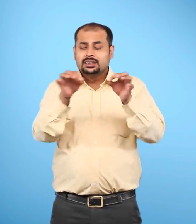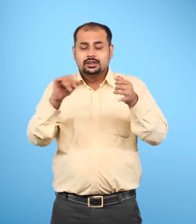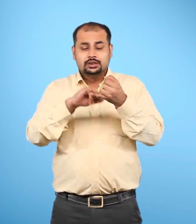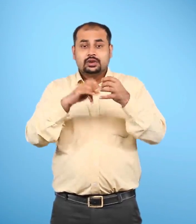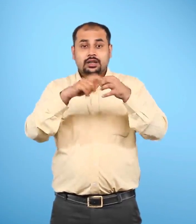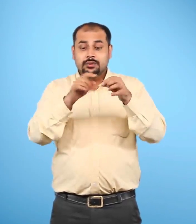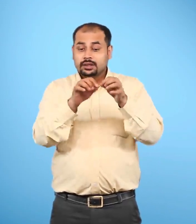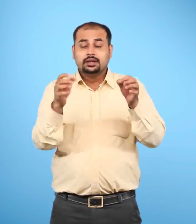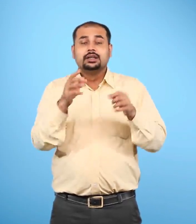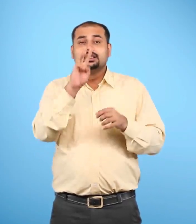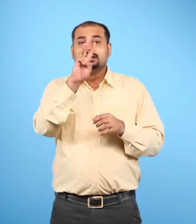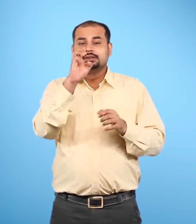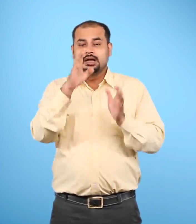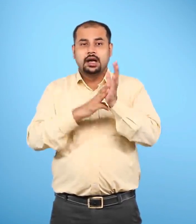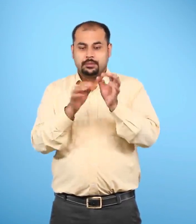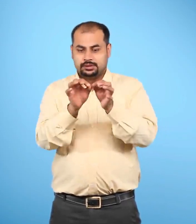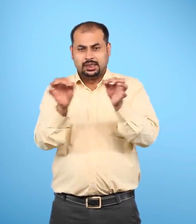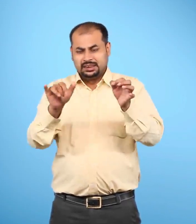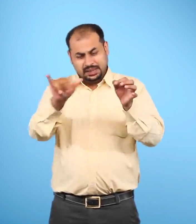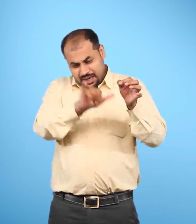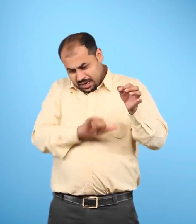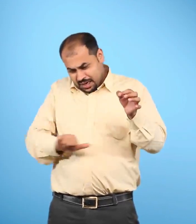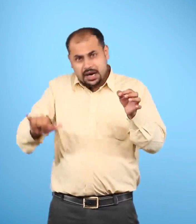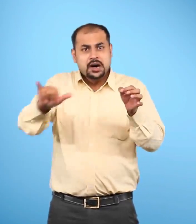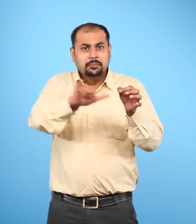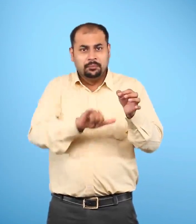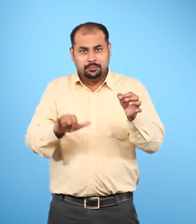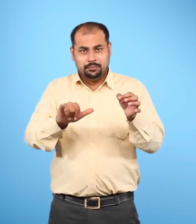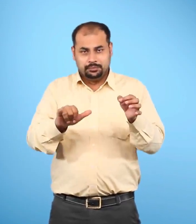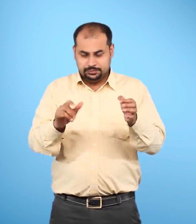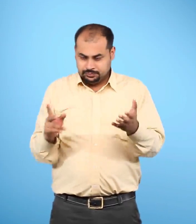Draw a square of side 3 centimeters on it.